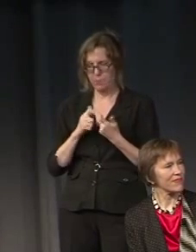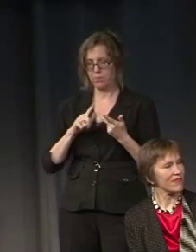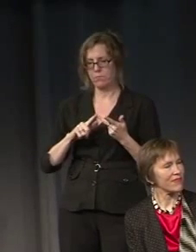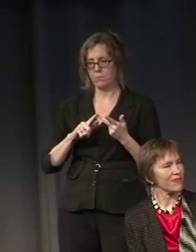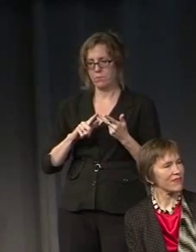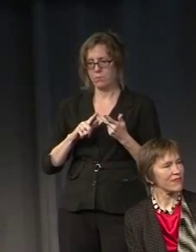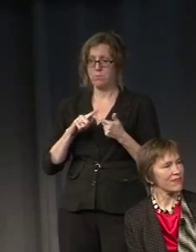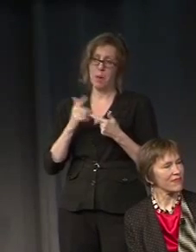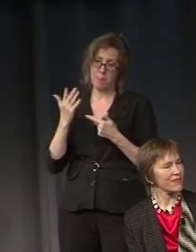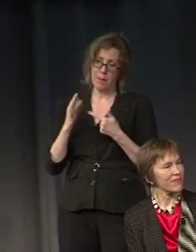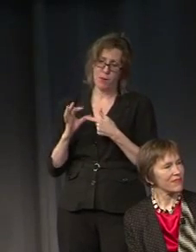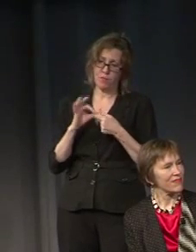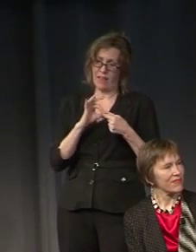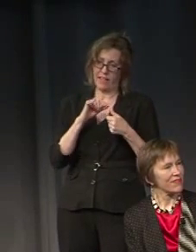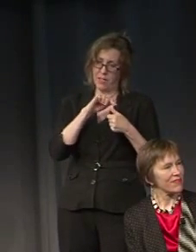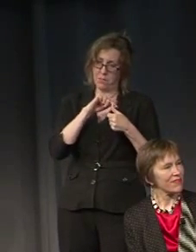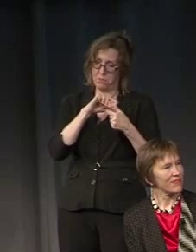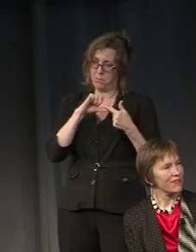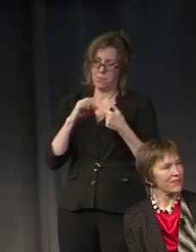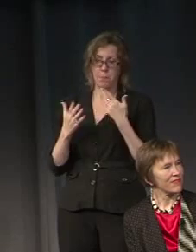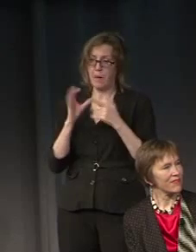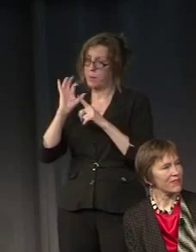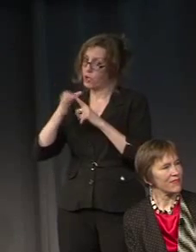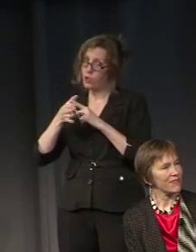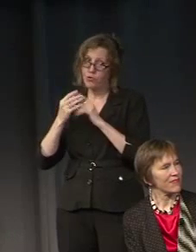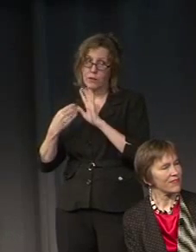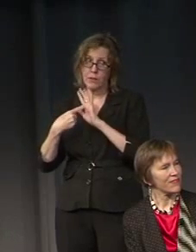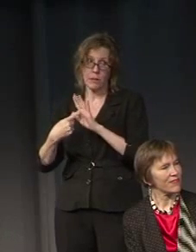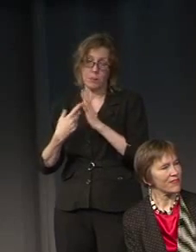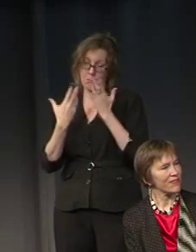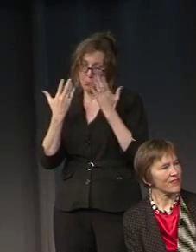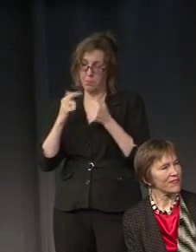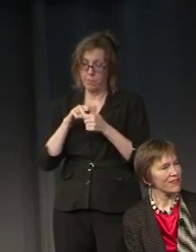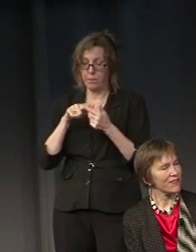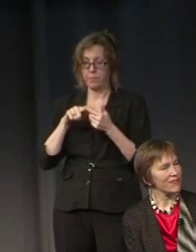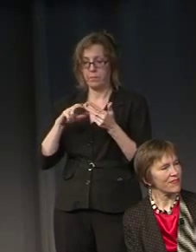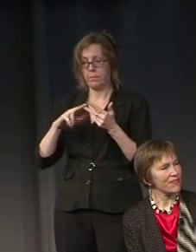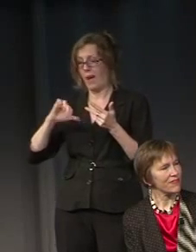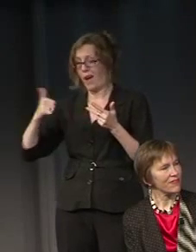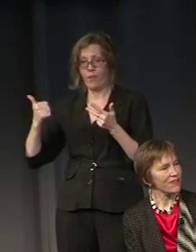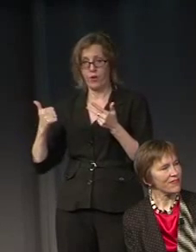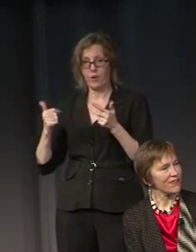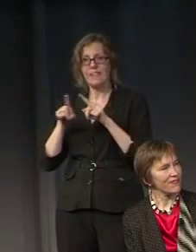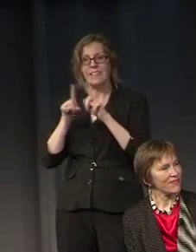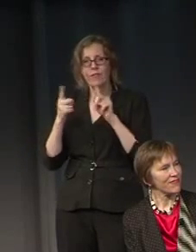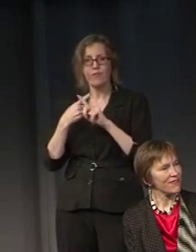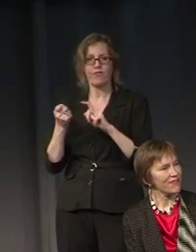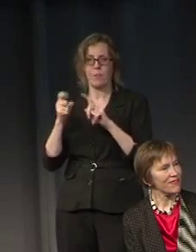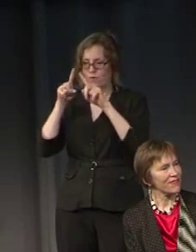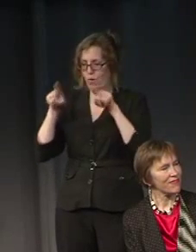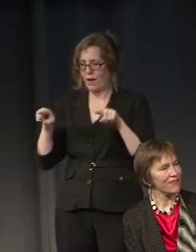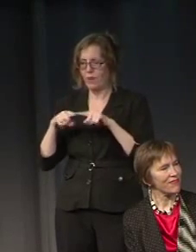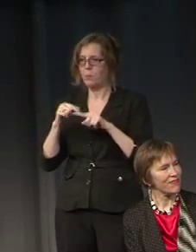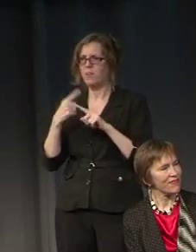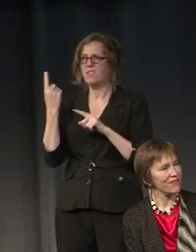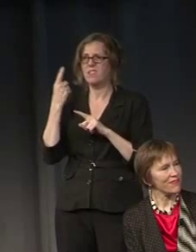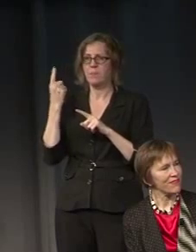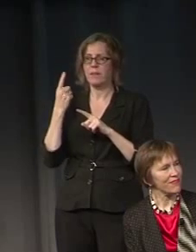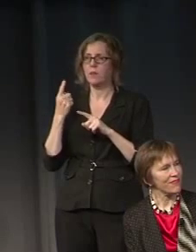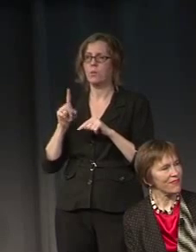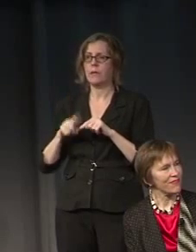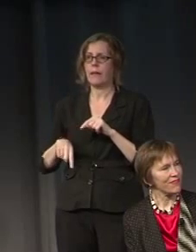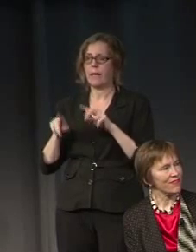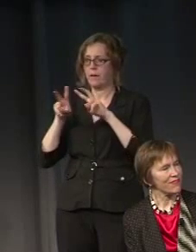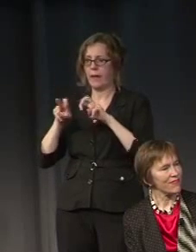tied to the computational property but might be culturally inflected. And the other, very different from a triangle, as a simple and unanalyzable property of